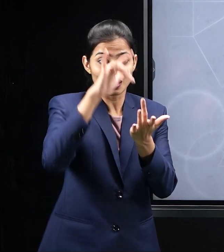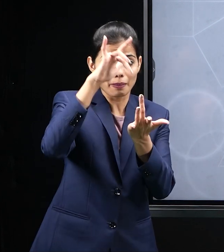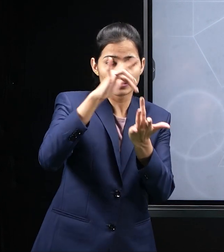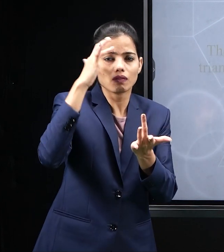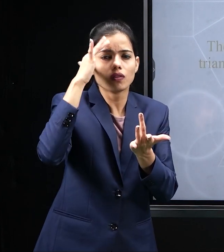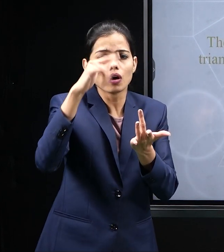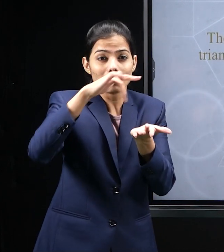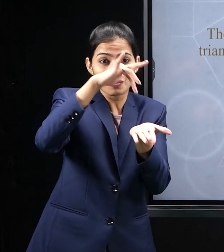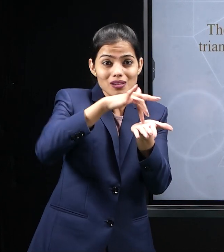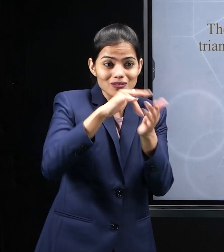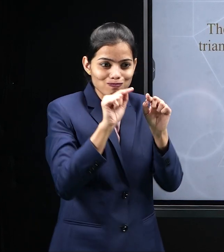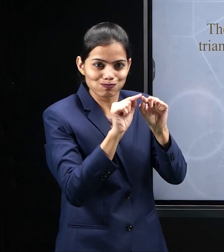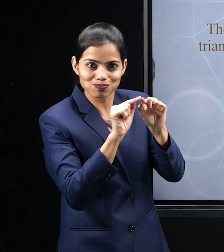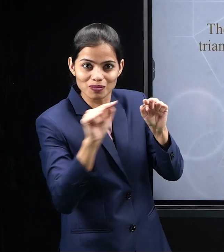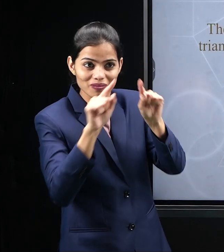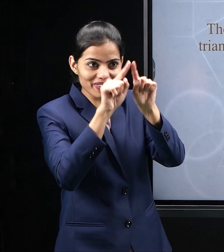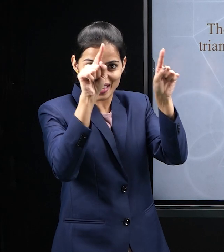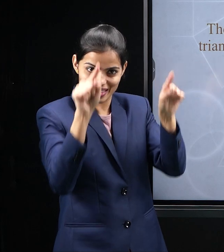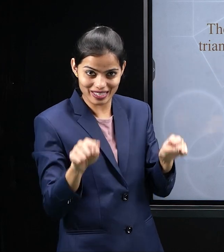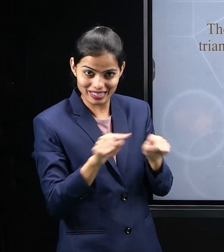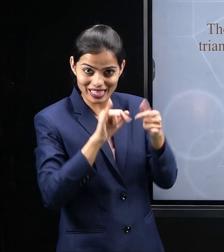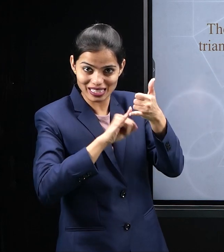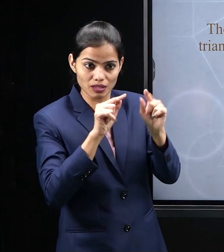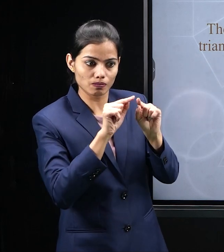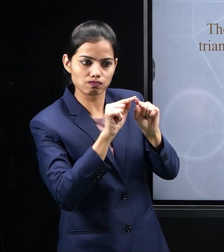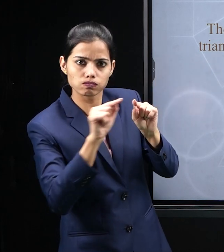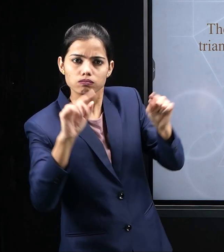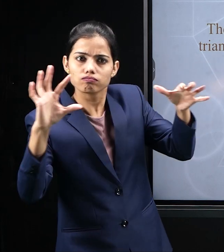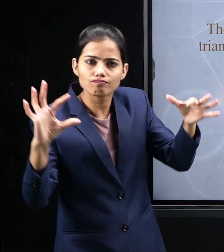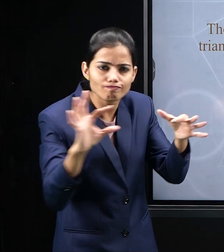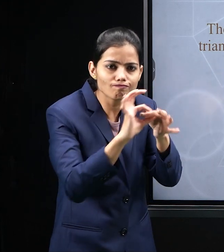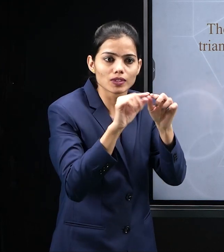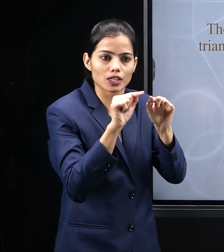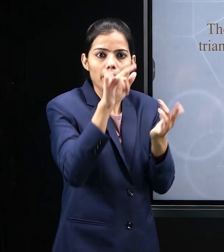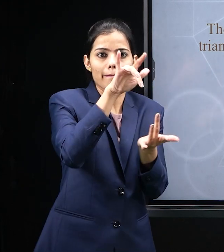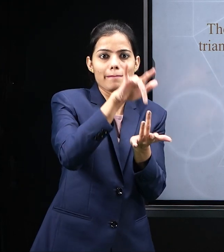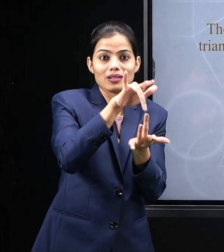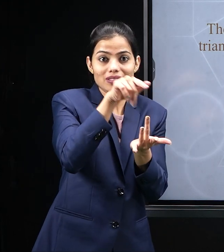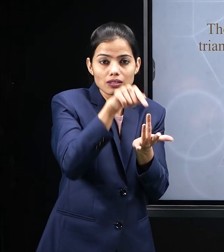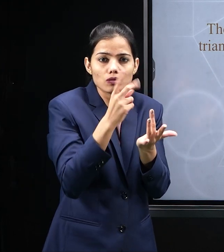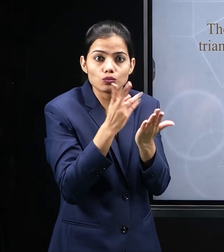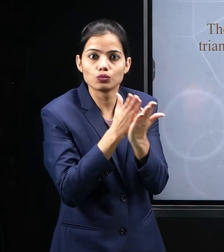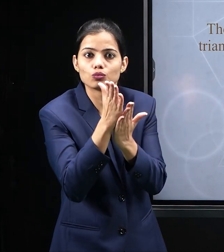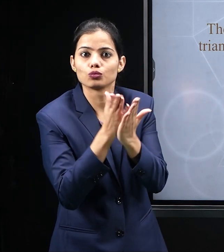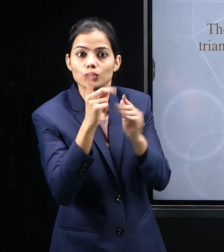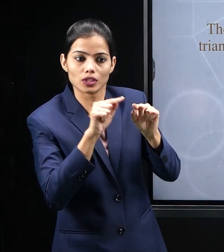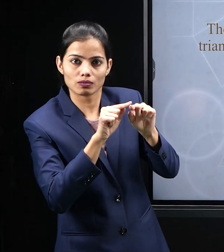The midpoint theorem states that the line segment joining the midpoints of any two sides of a